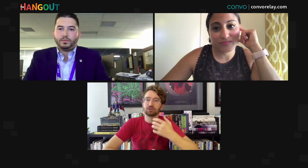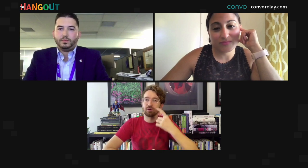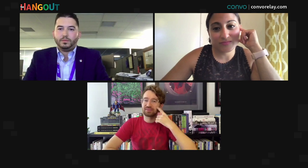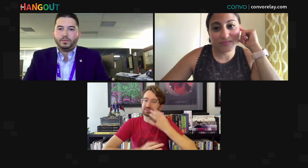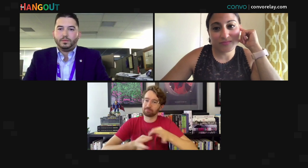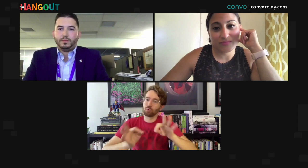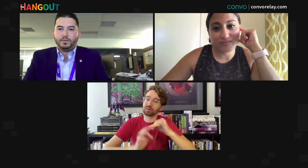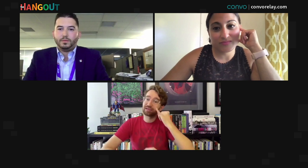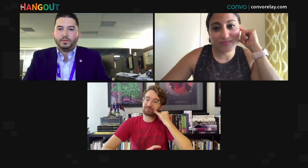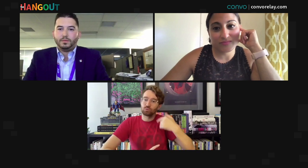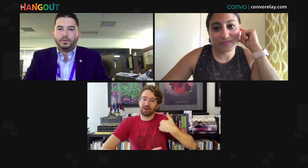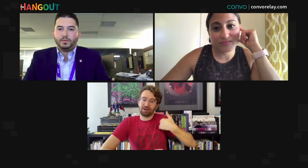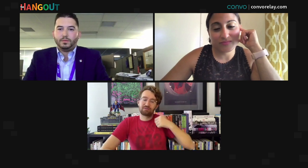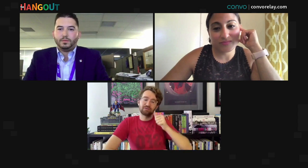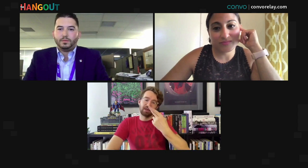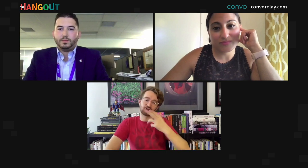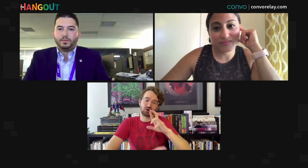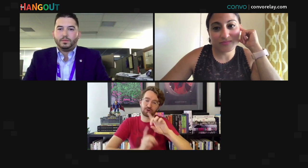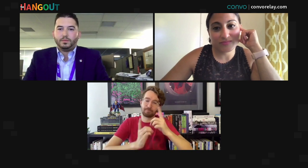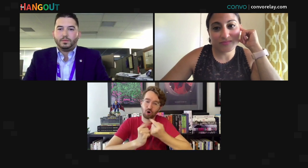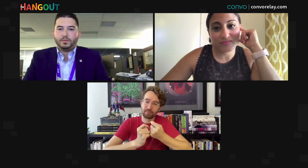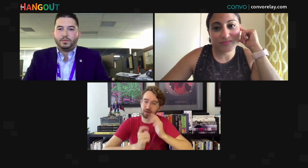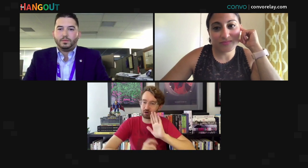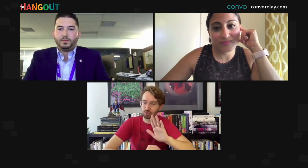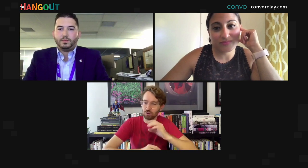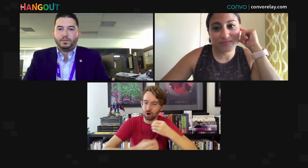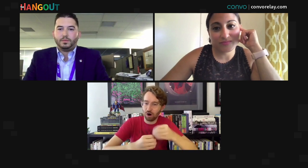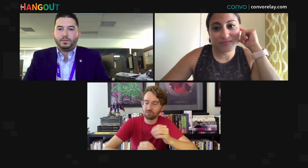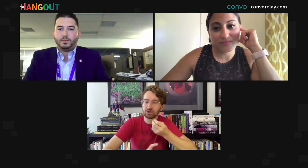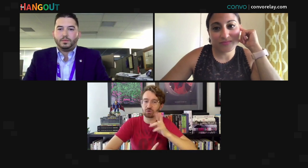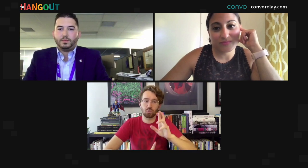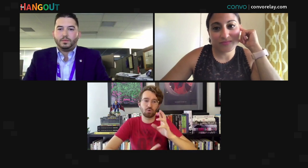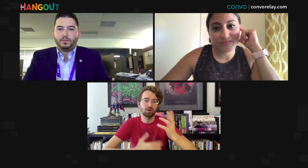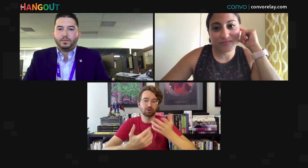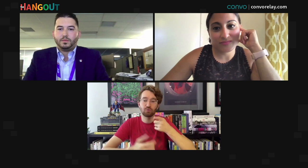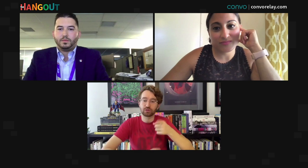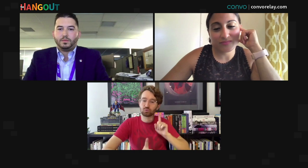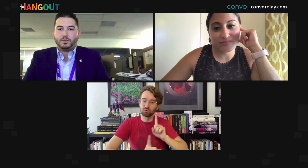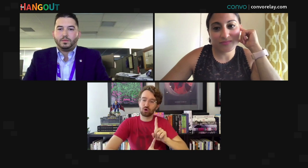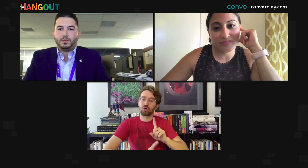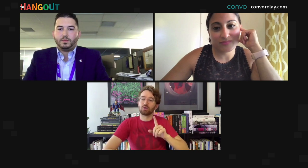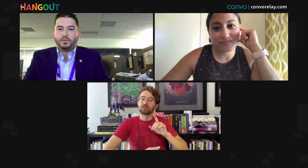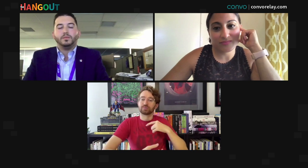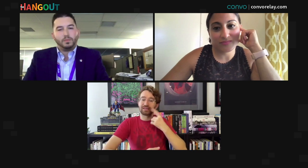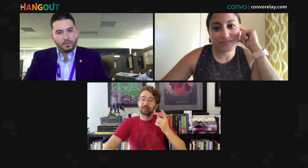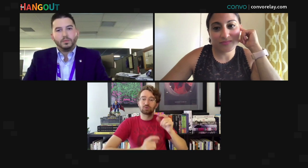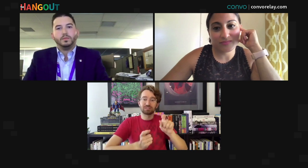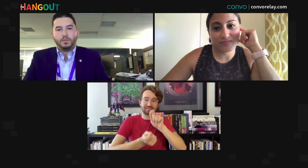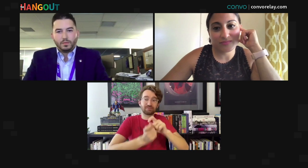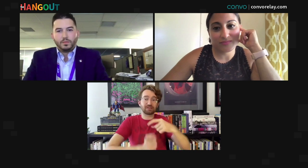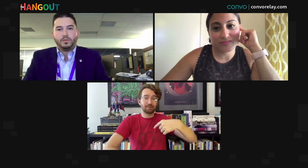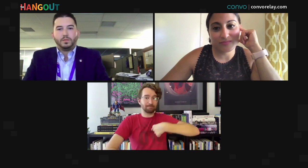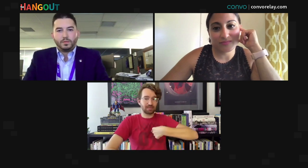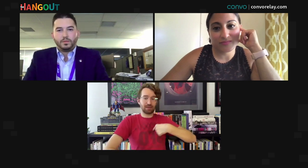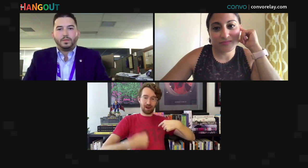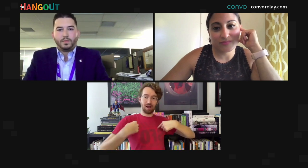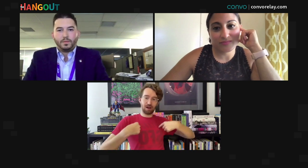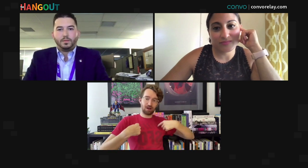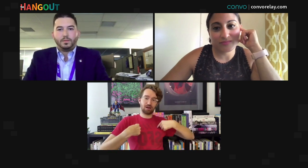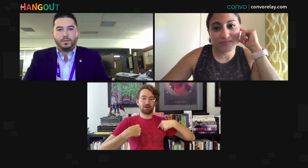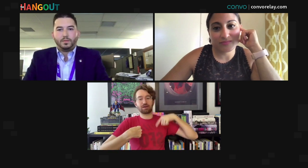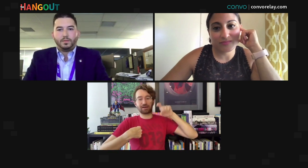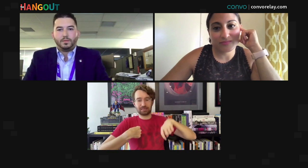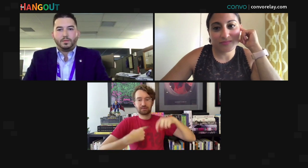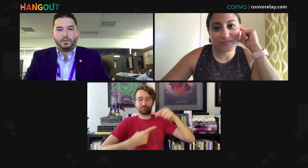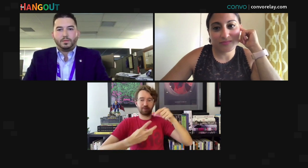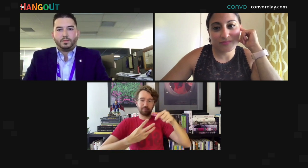umbrella when you call yourself deaf. And so I really think that going to the HR department where you work and